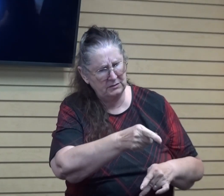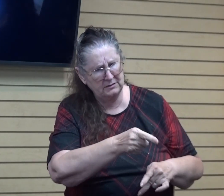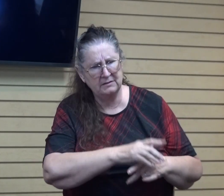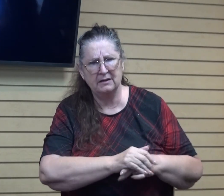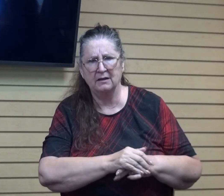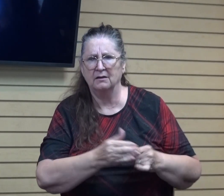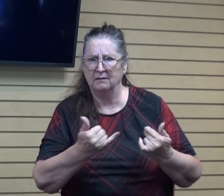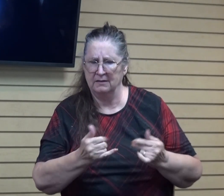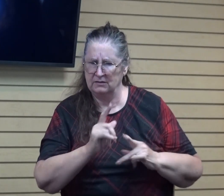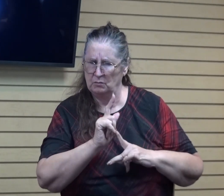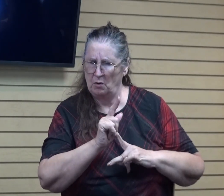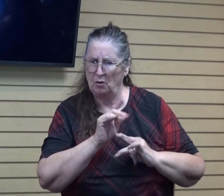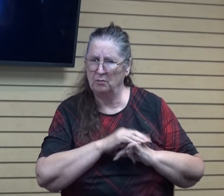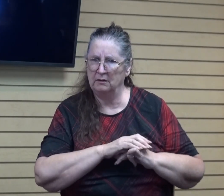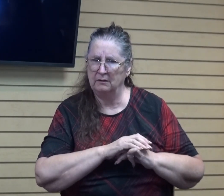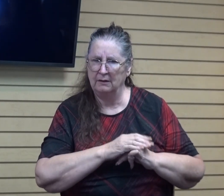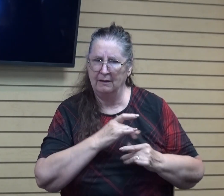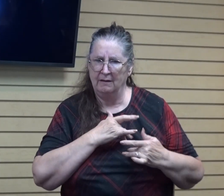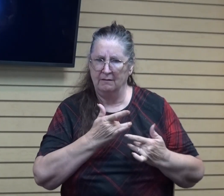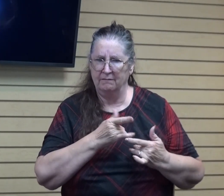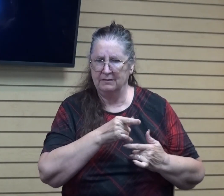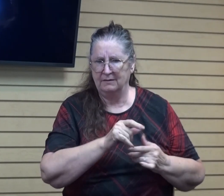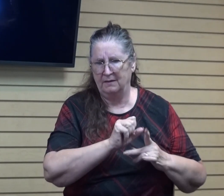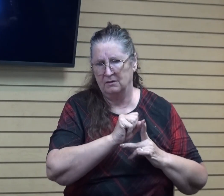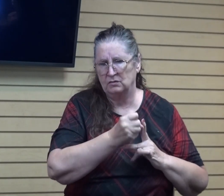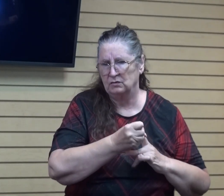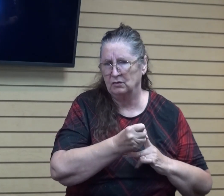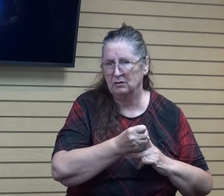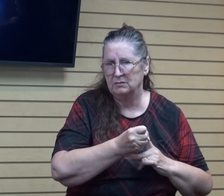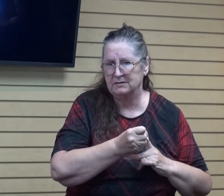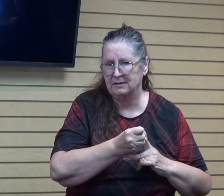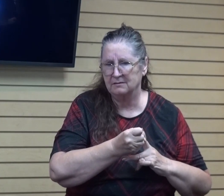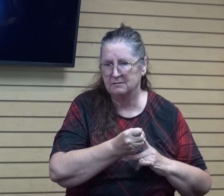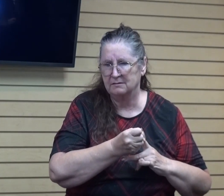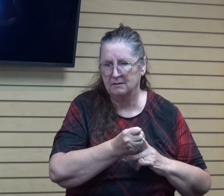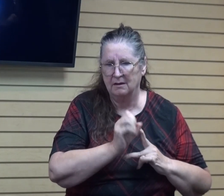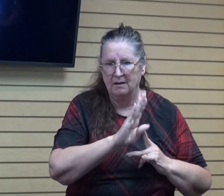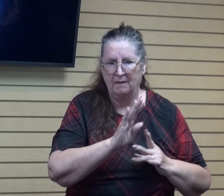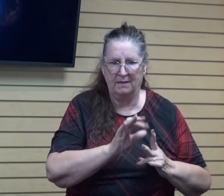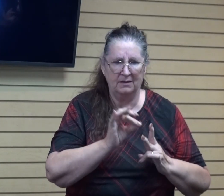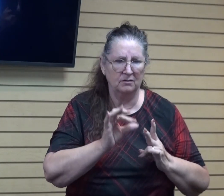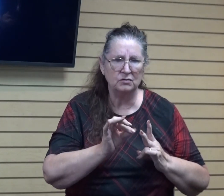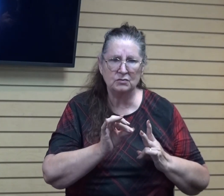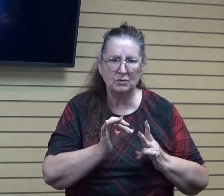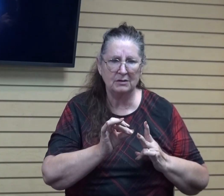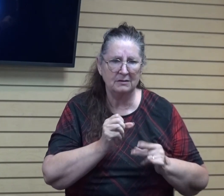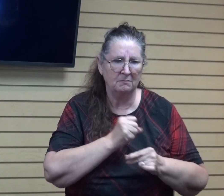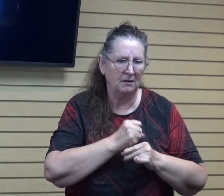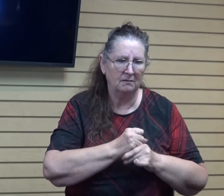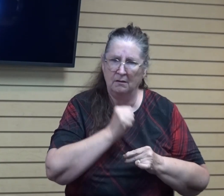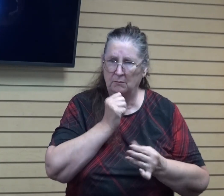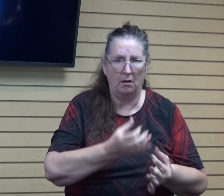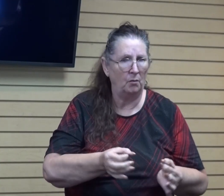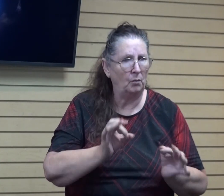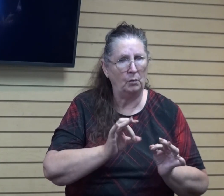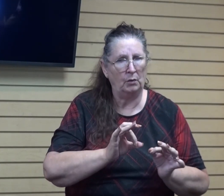very moment, who feels like their circumstances or their choices makes them unworthy to come into the presence of the